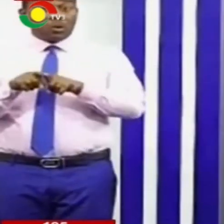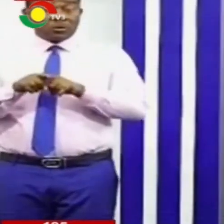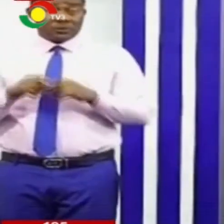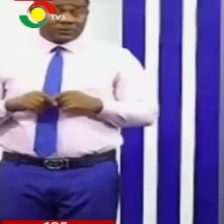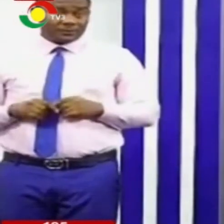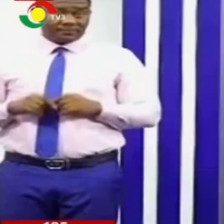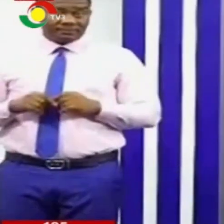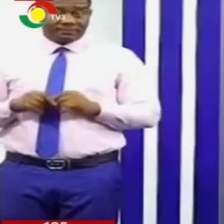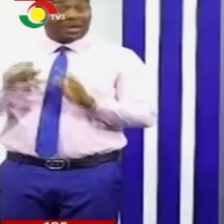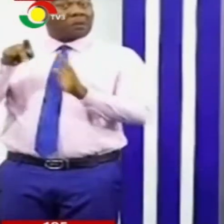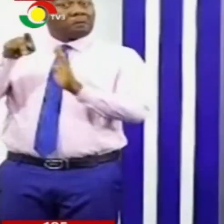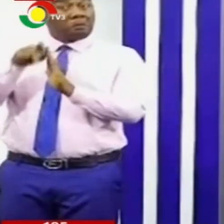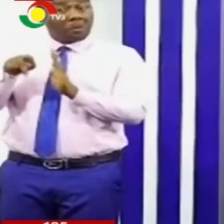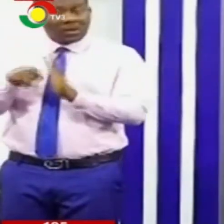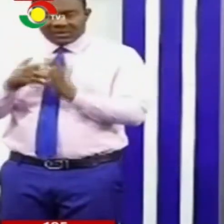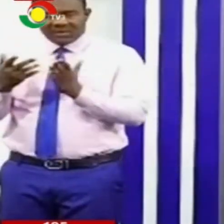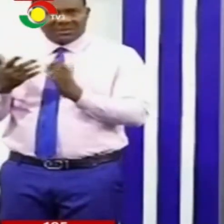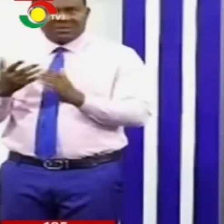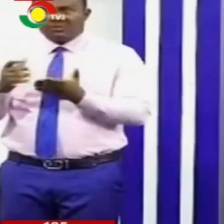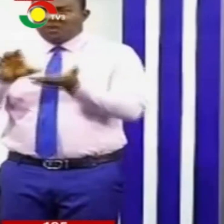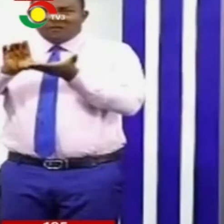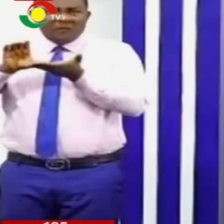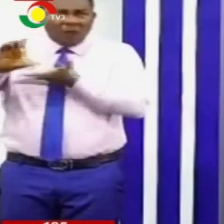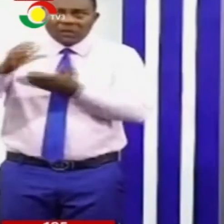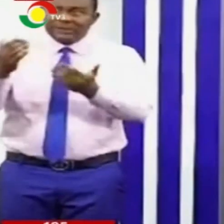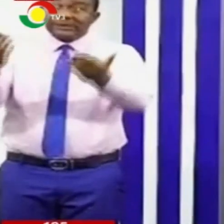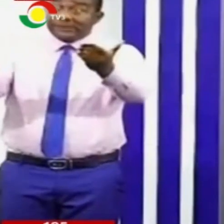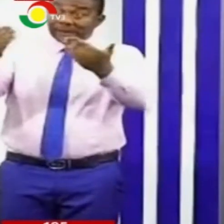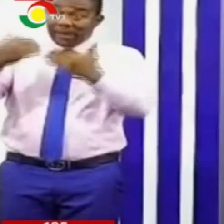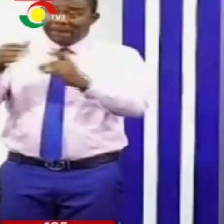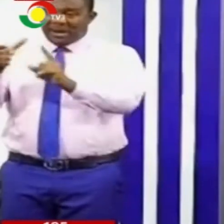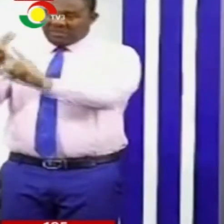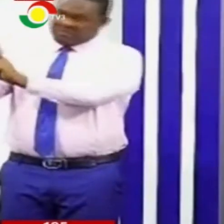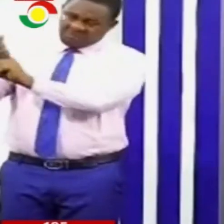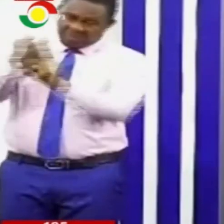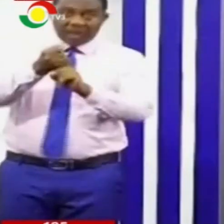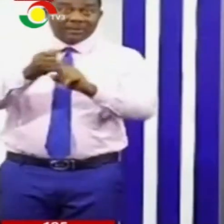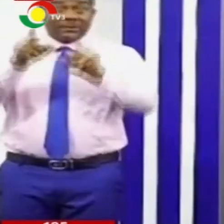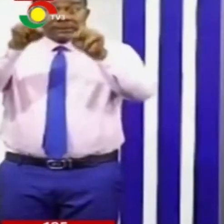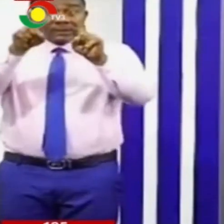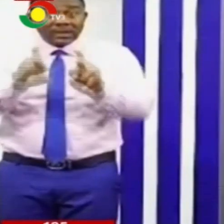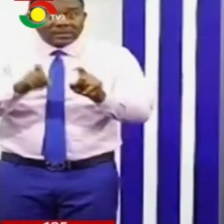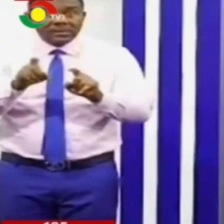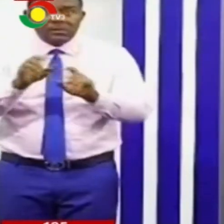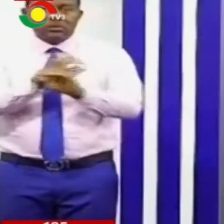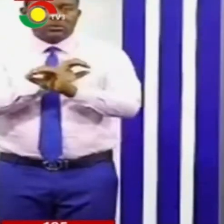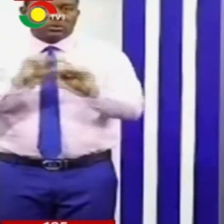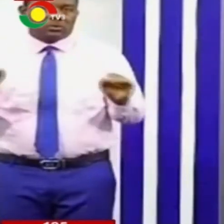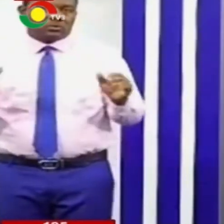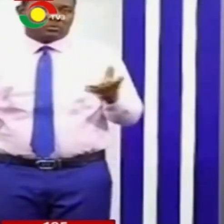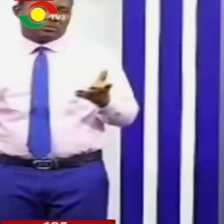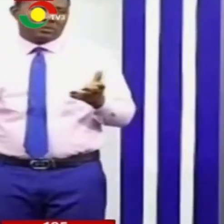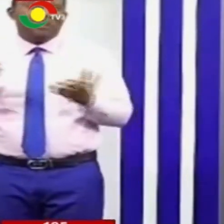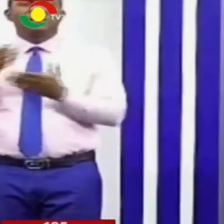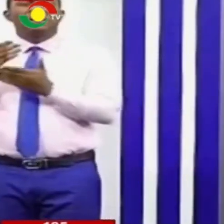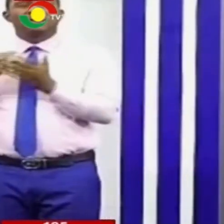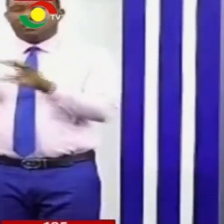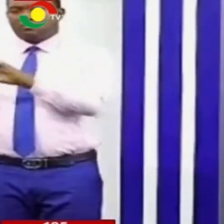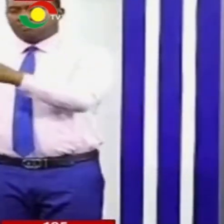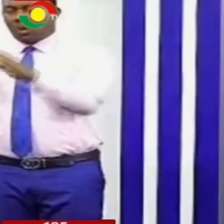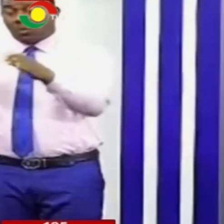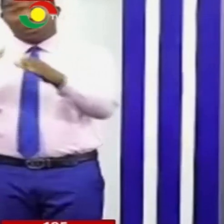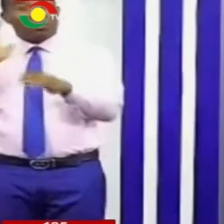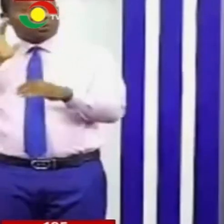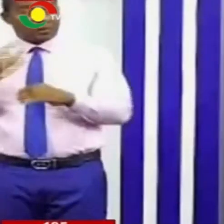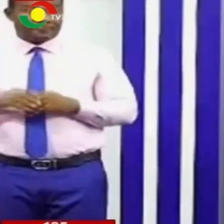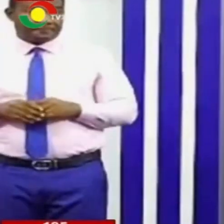doing compulsory testing or mass testing. It's an enhanced testing in some categories, and he has explained that. We want to